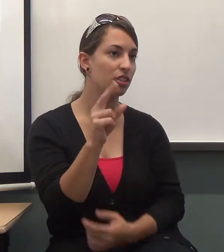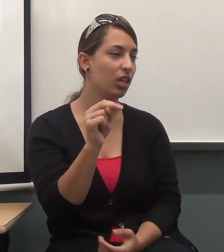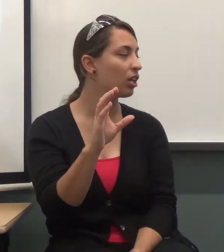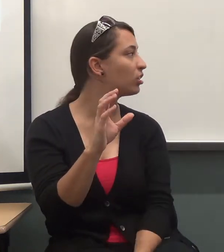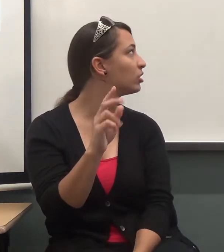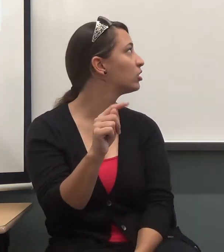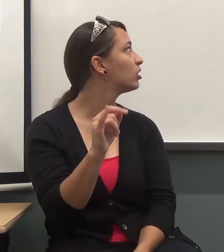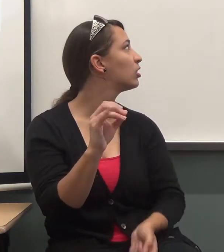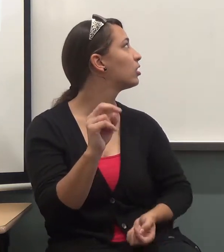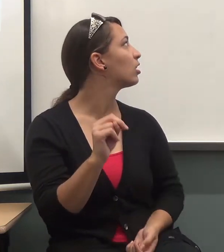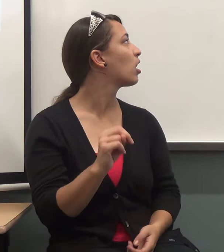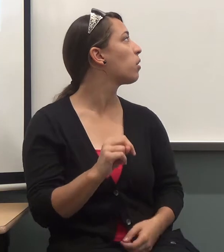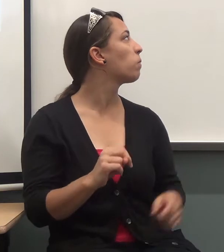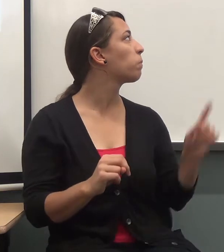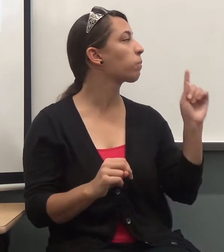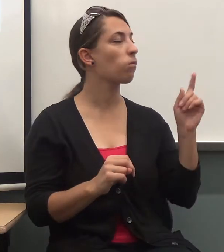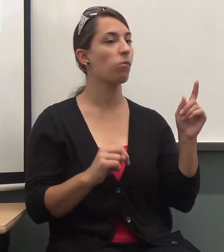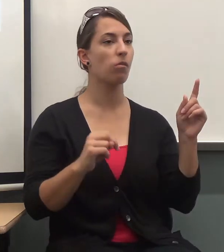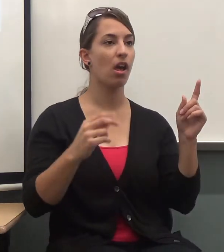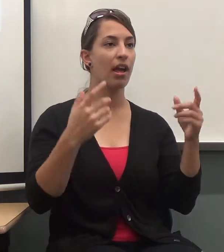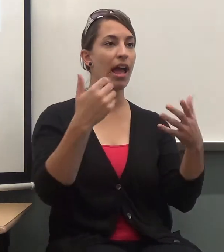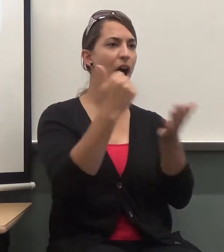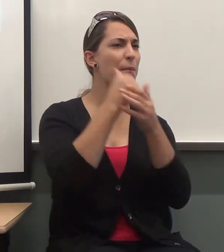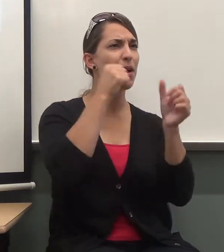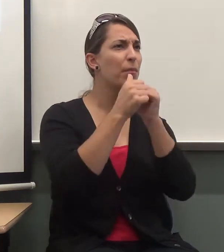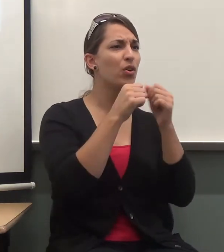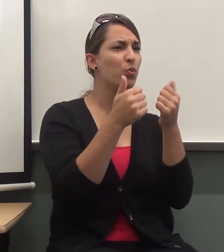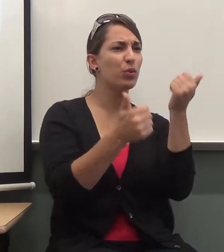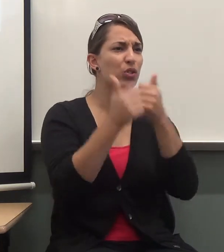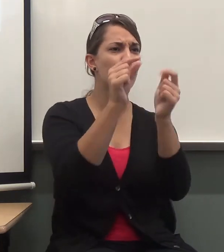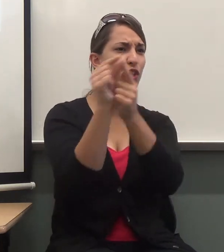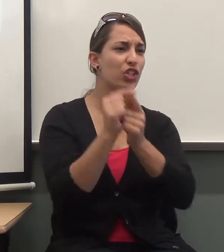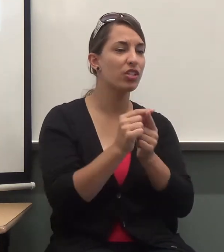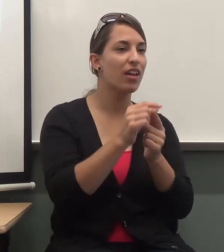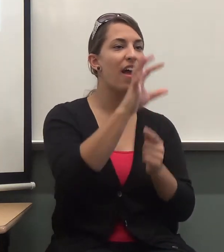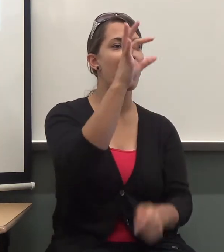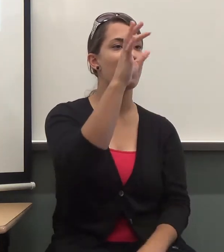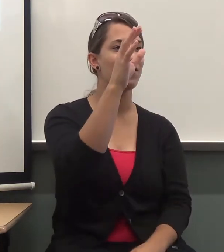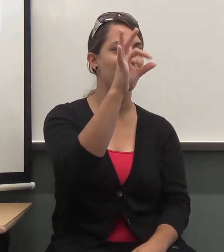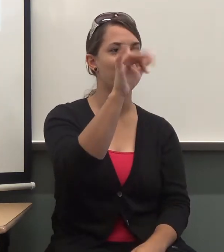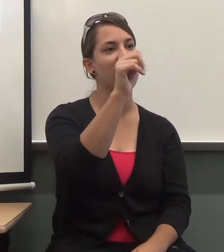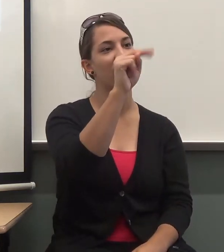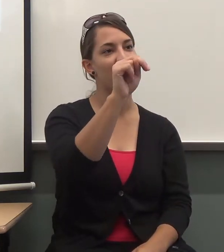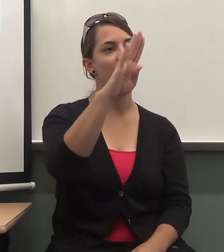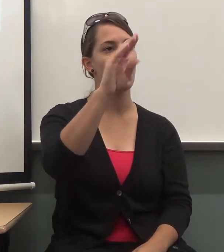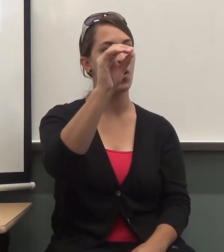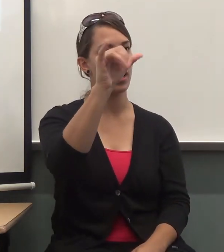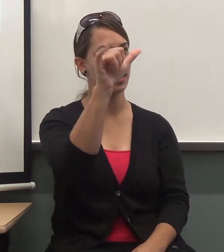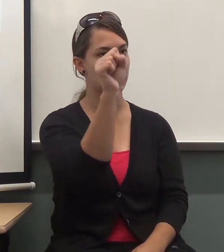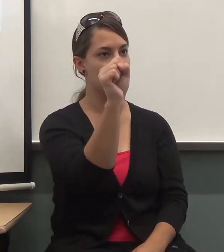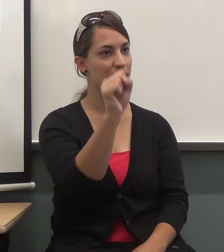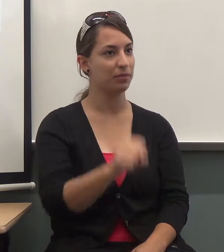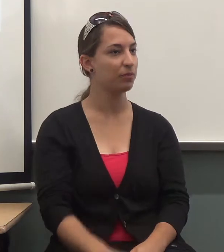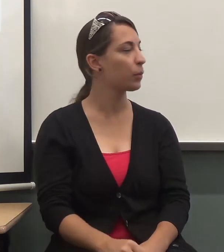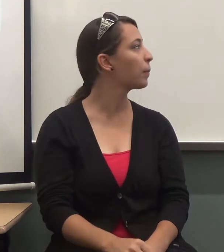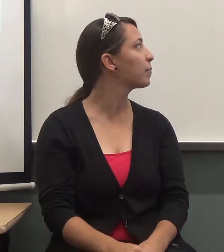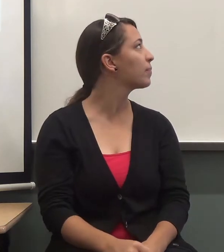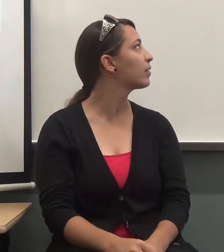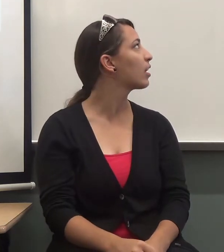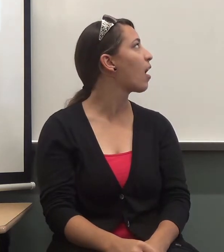Right? Fanboys, for, and, nor, but, or, yet, so. So, comma goes before the conjunction. Okay, now, each